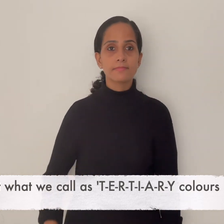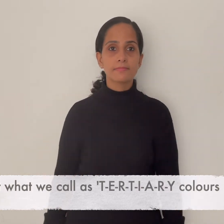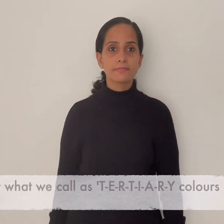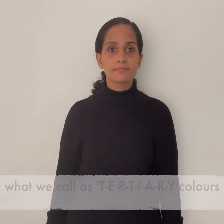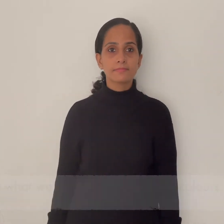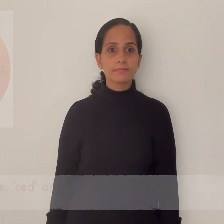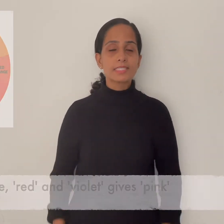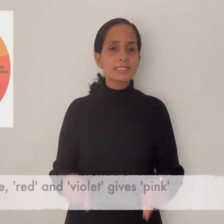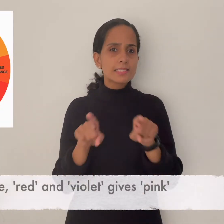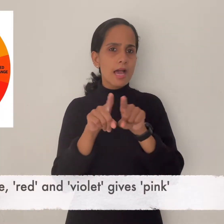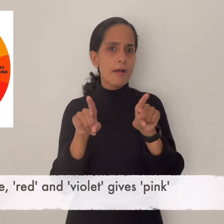For example,